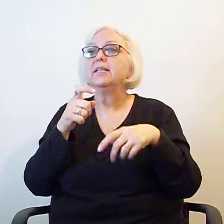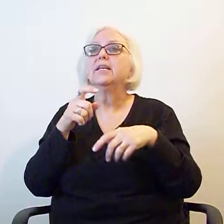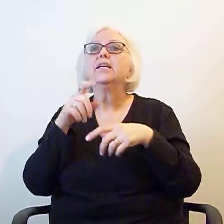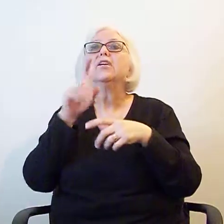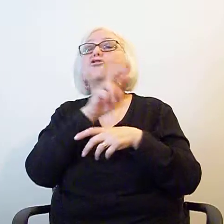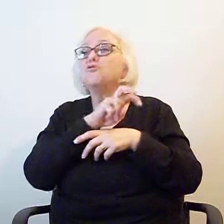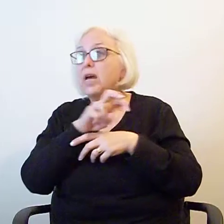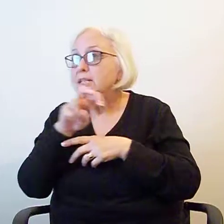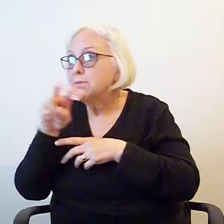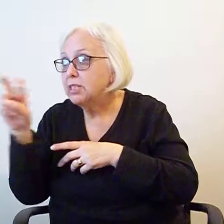transportation services,